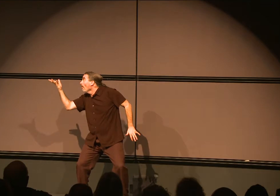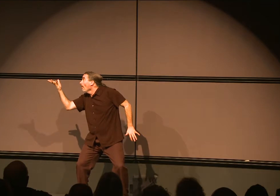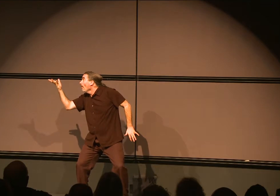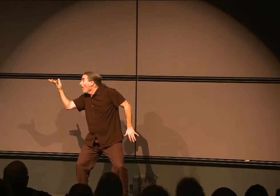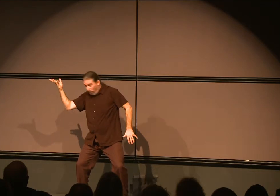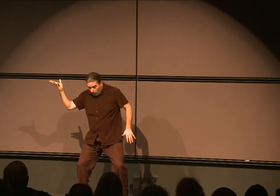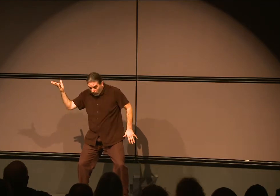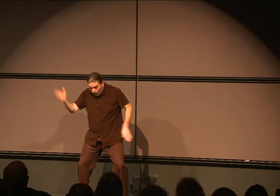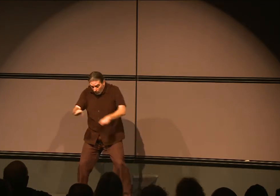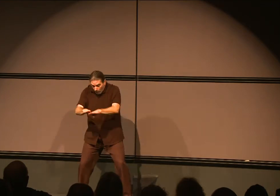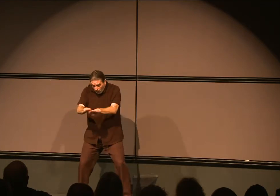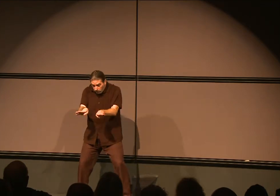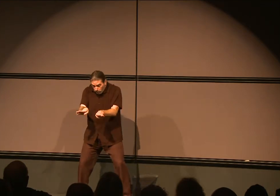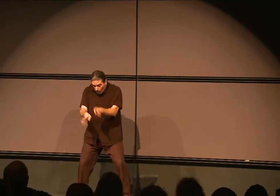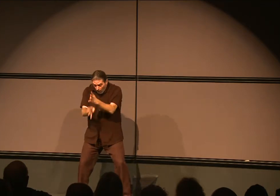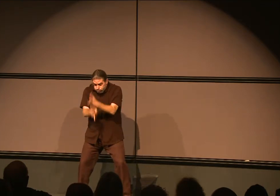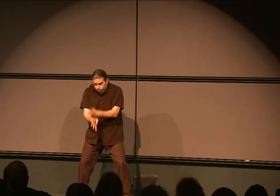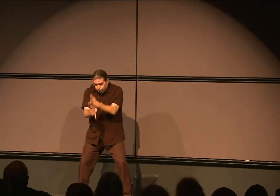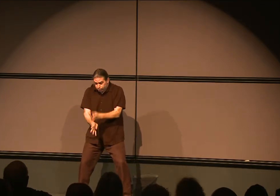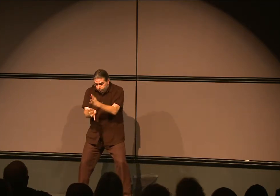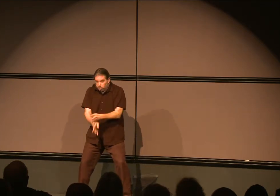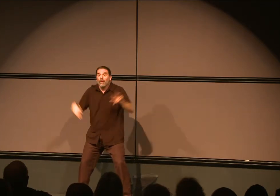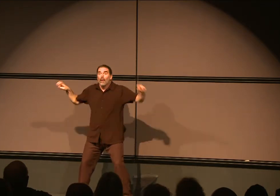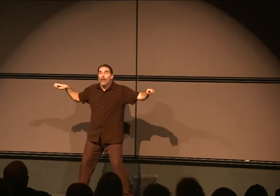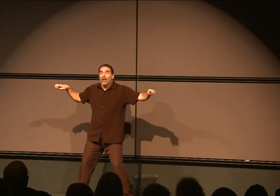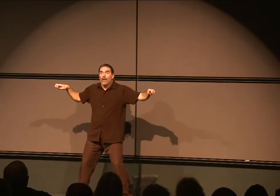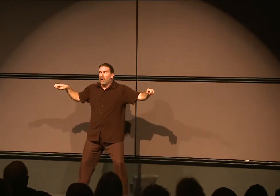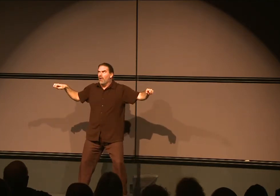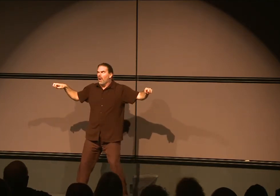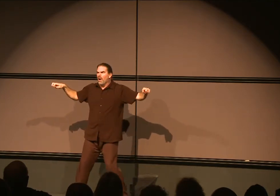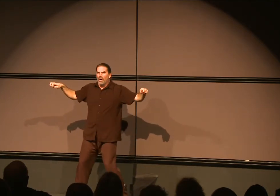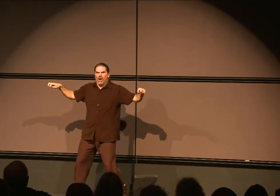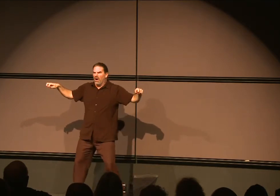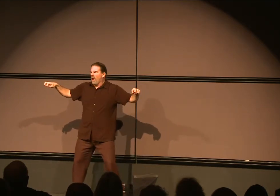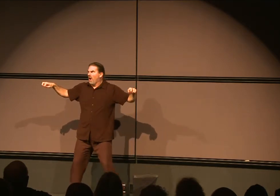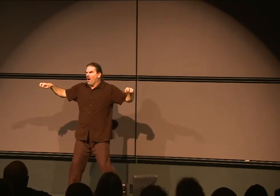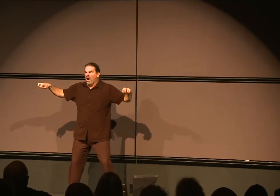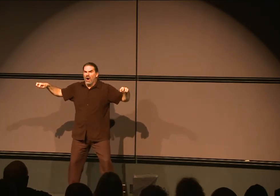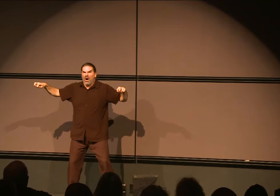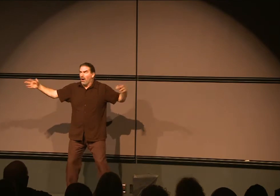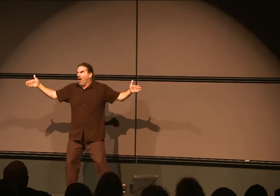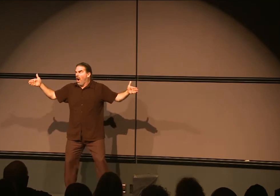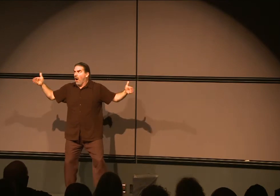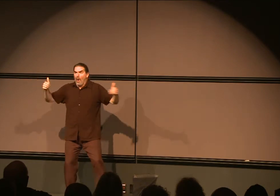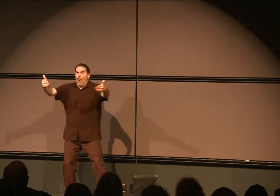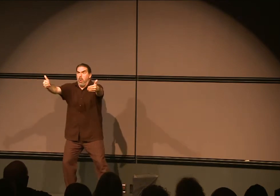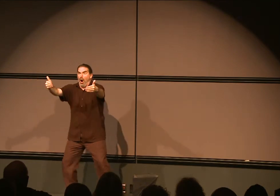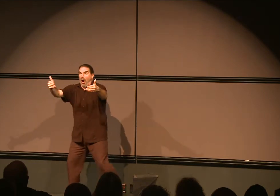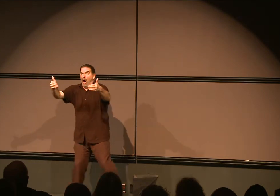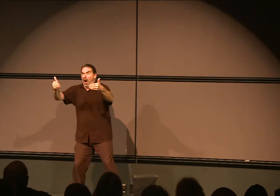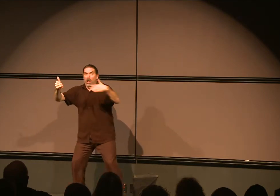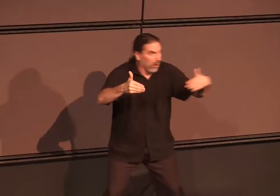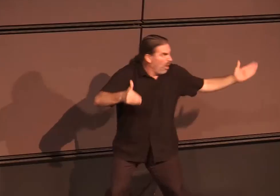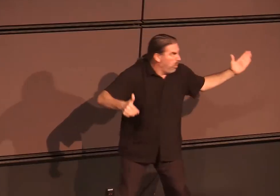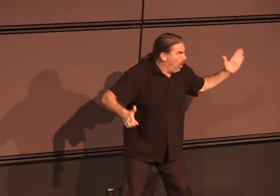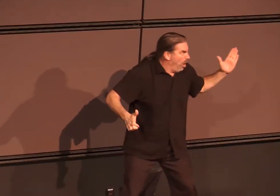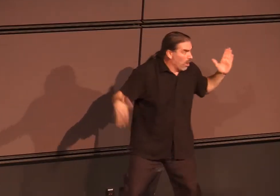Pops. Drain opens, draining counterclockwise. She's swirling, swirling